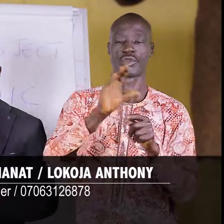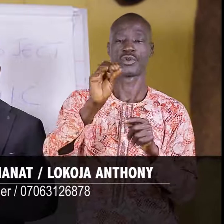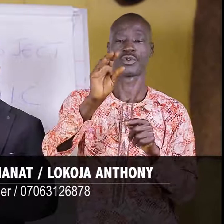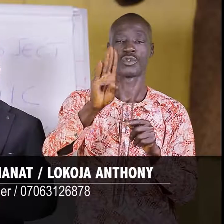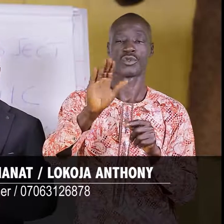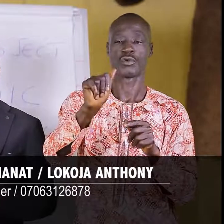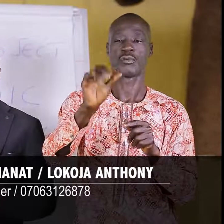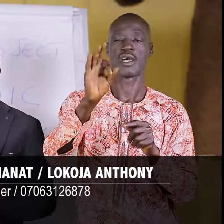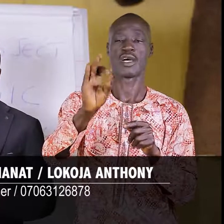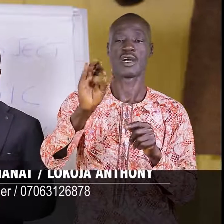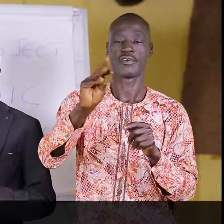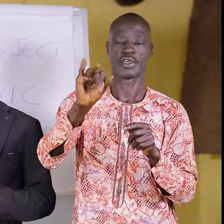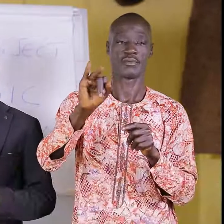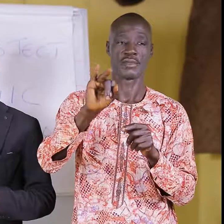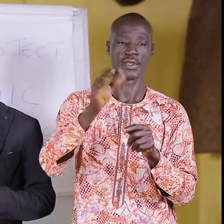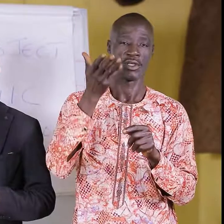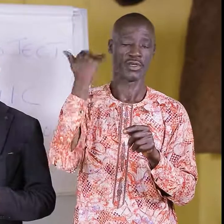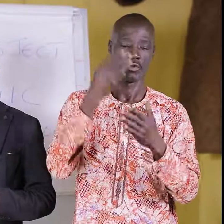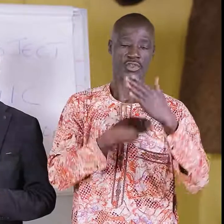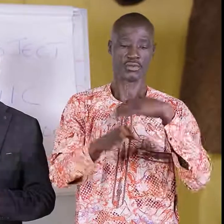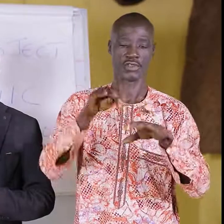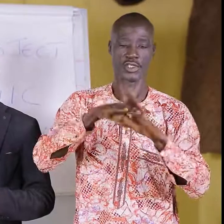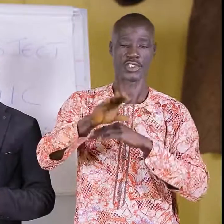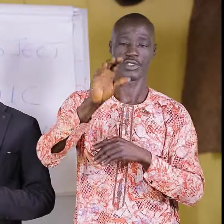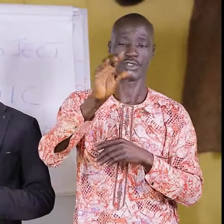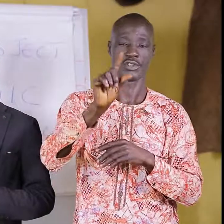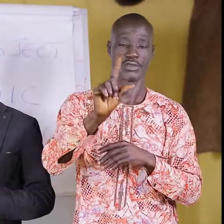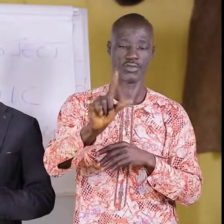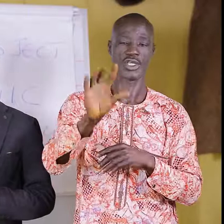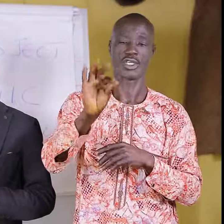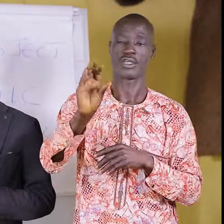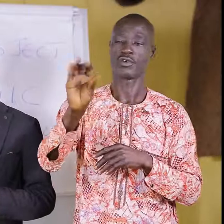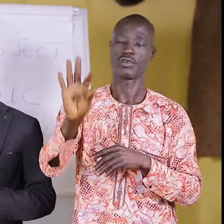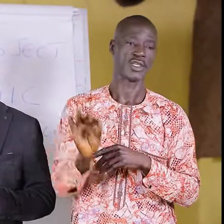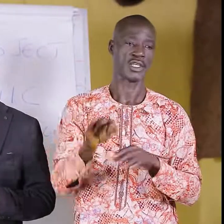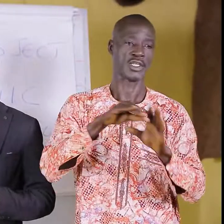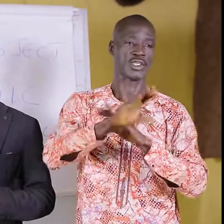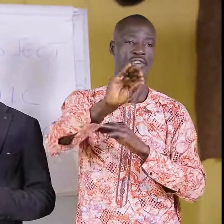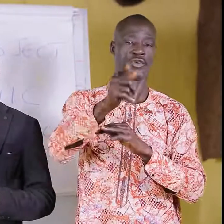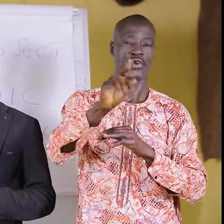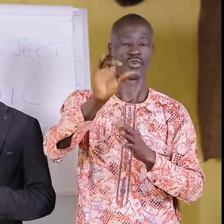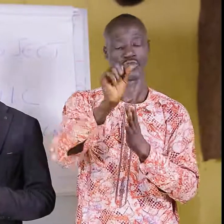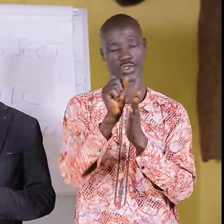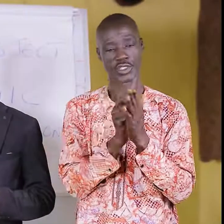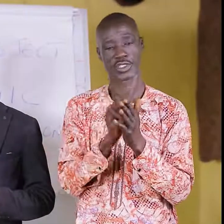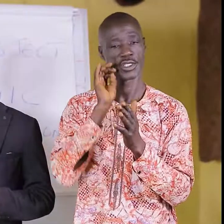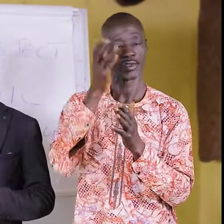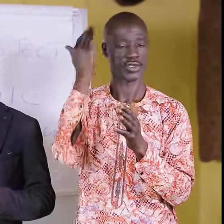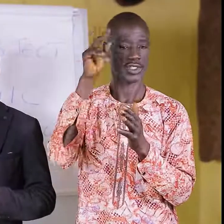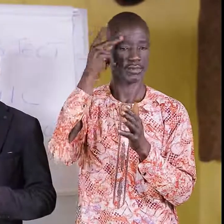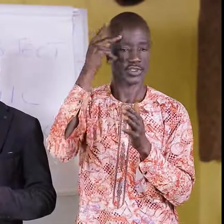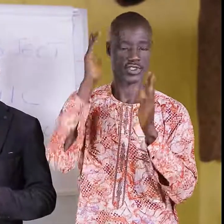Obafemi Awolowo was born in 1909 in Ogun State. And like we have read in his biography, he was a